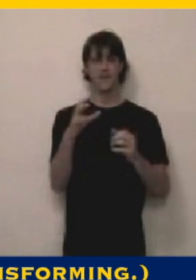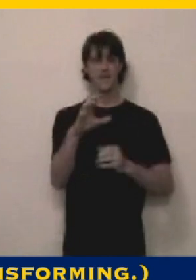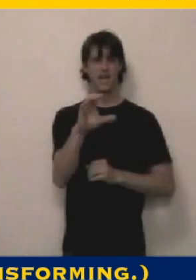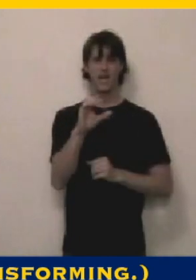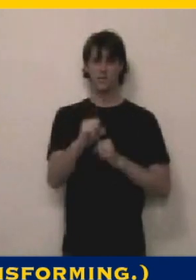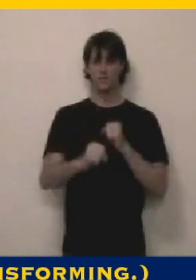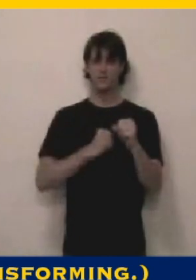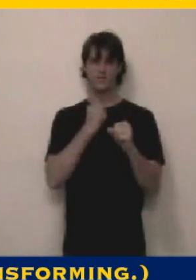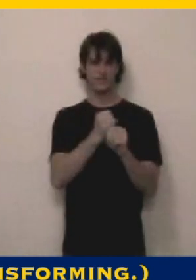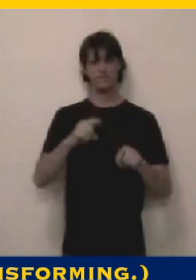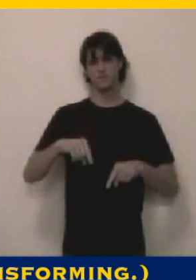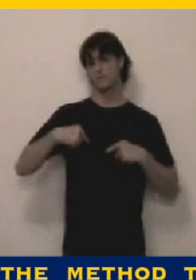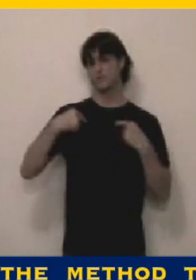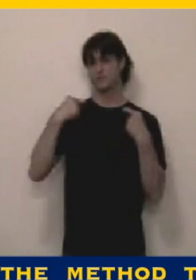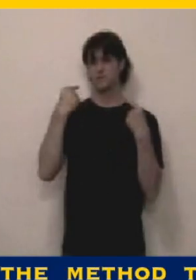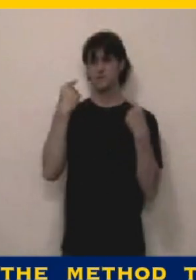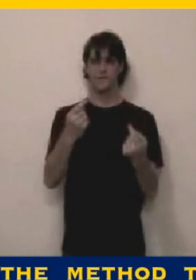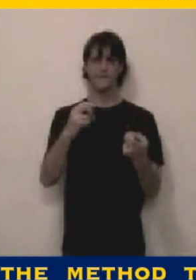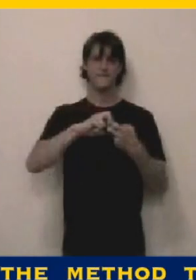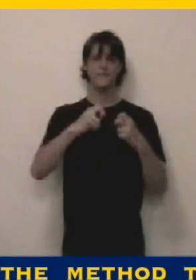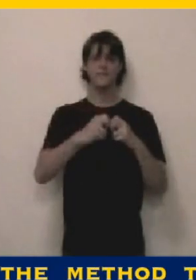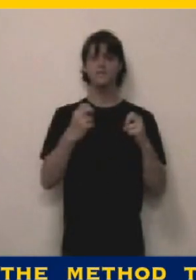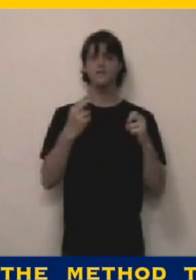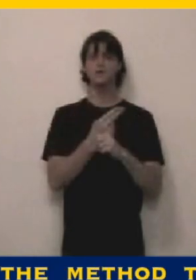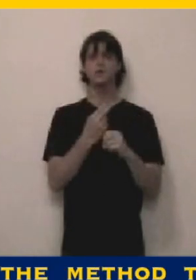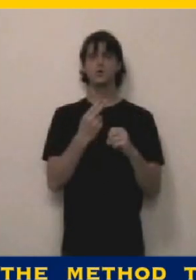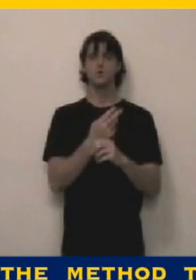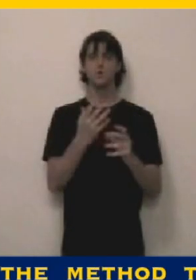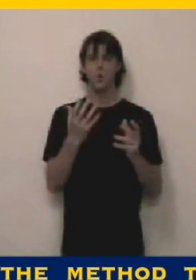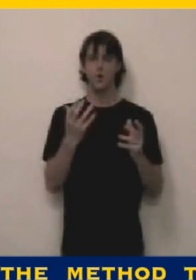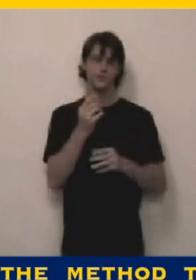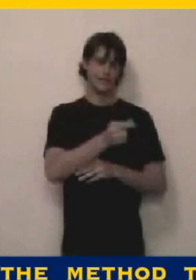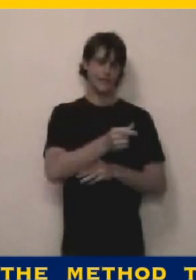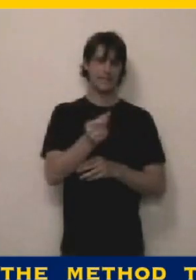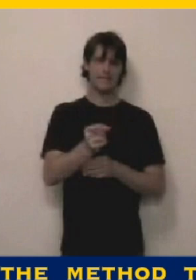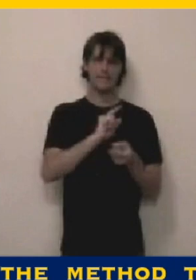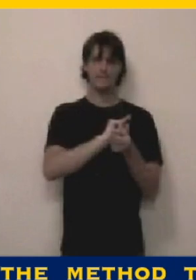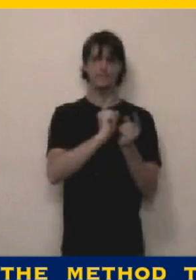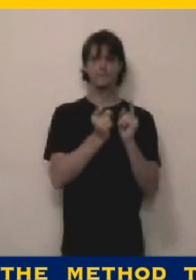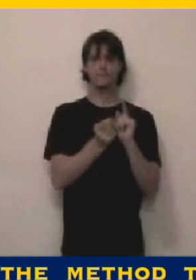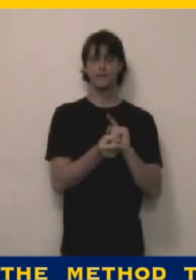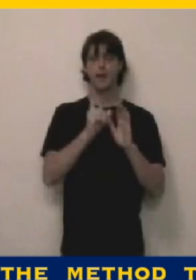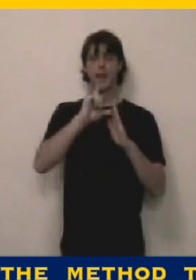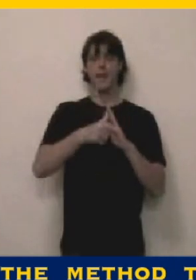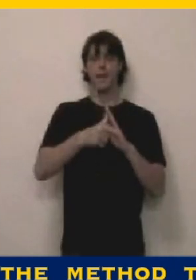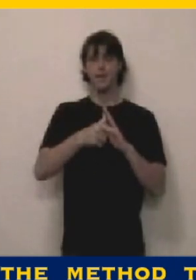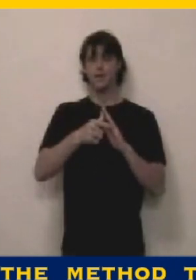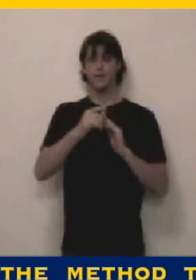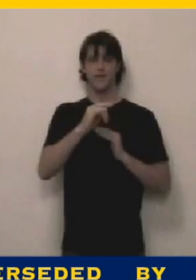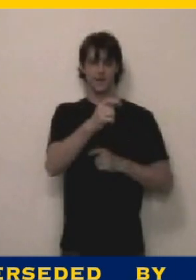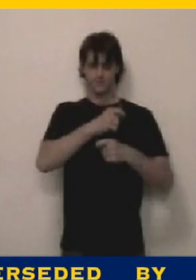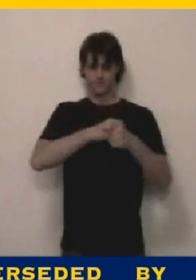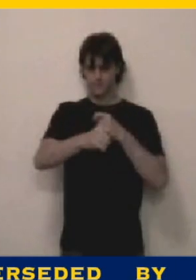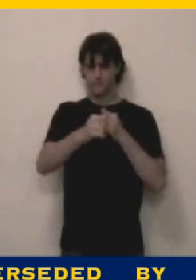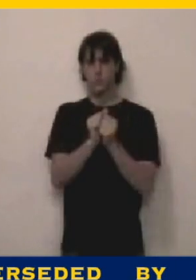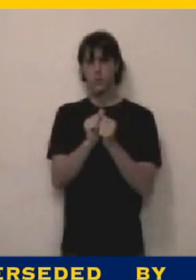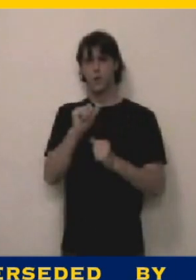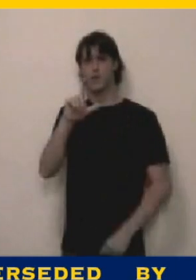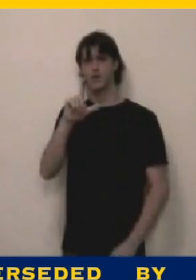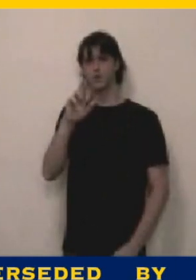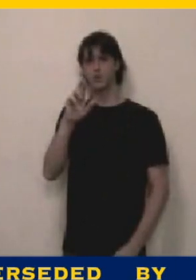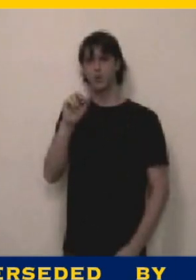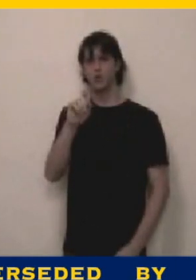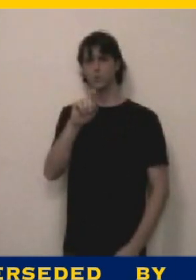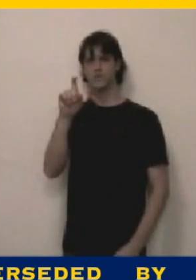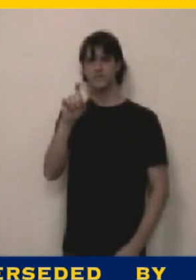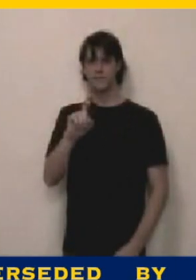respected, that is, transforming. For hundreds of years, the method that physicists used to do this was the Galilean transformation. This method was